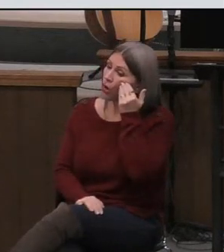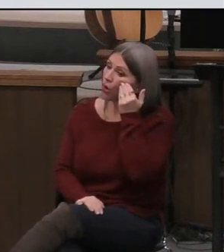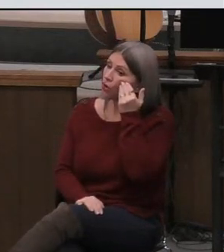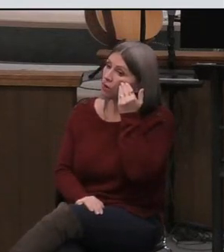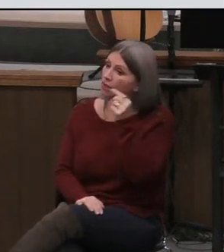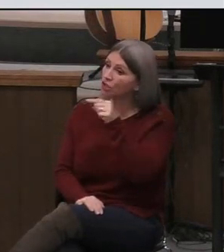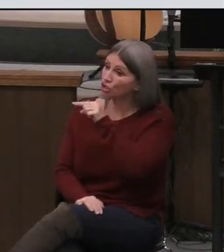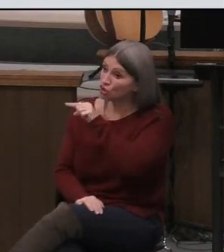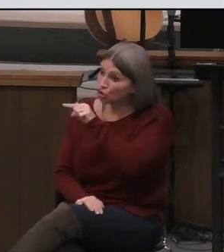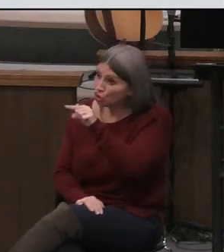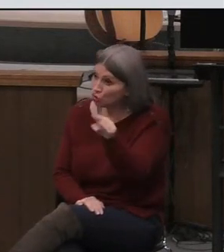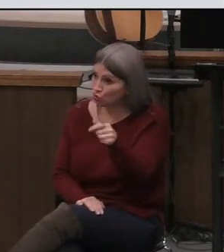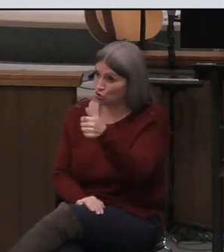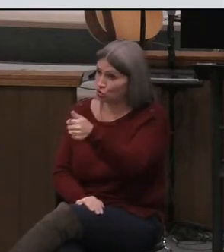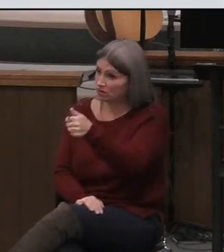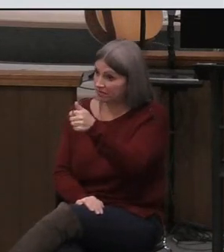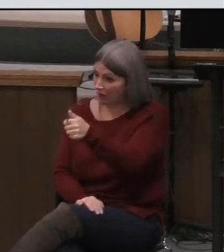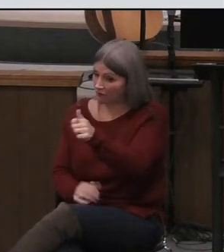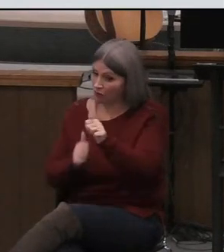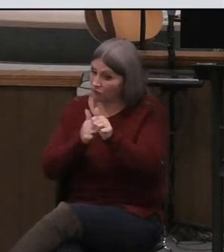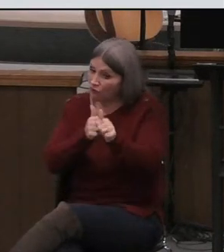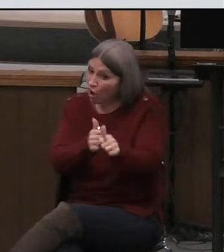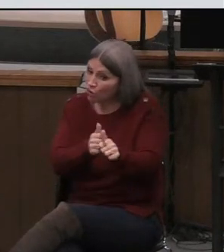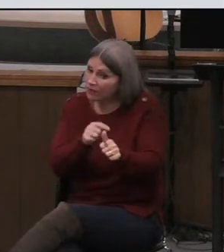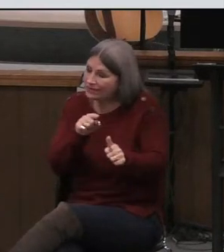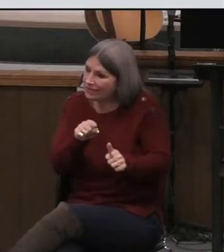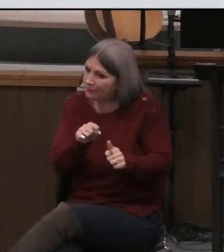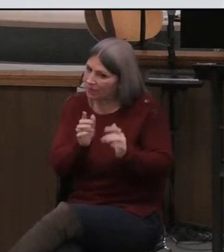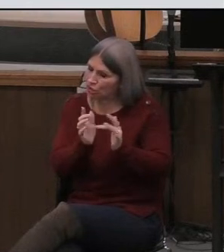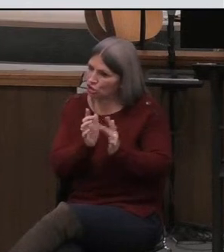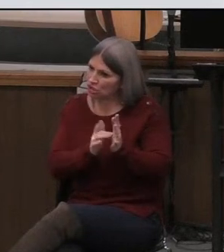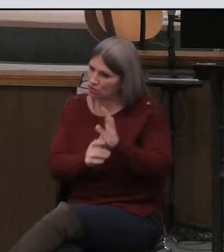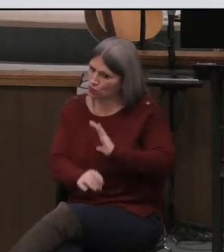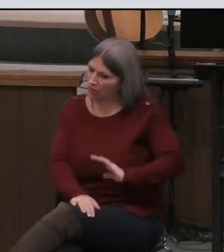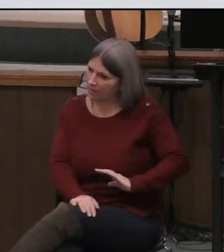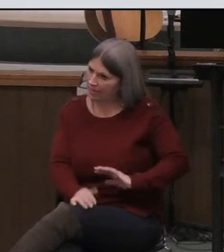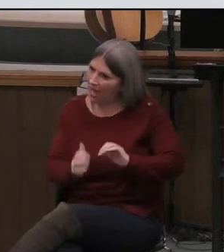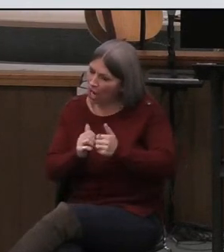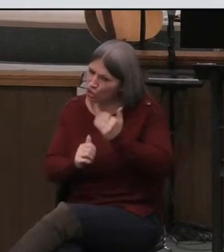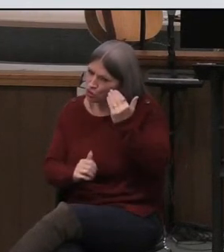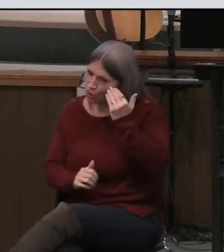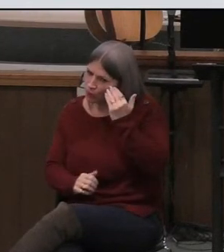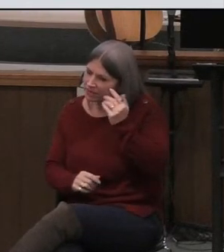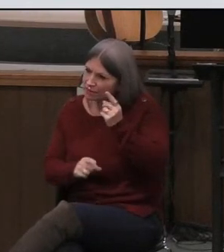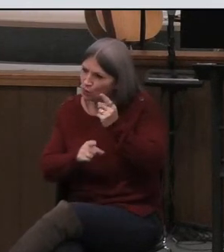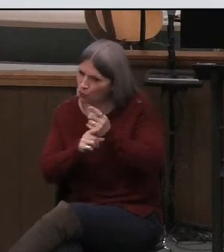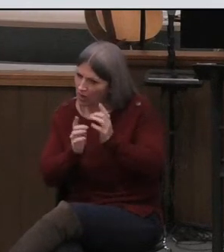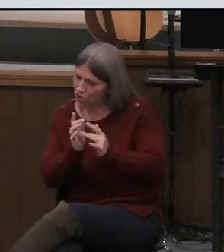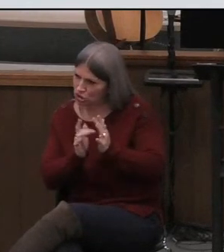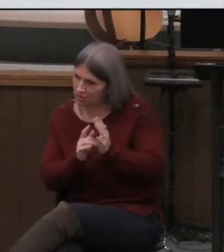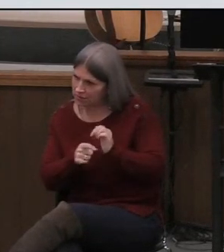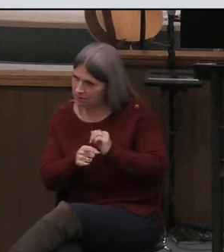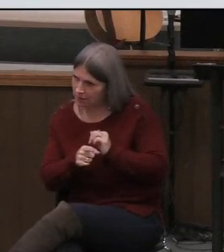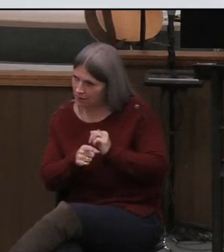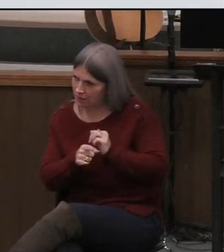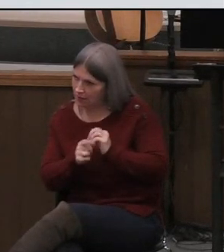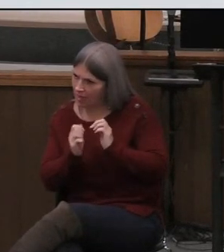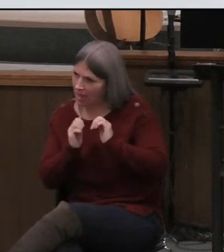you're following the right Jesus? How do you know you're staying on